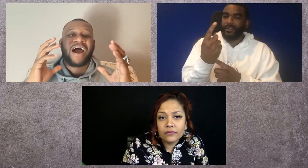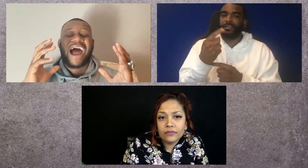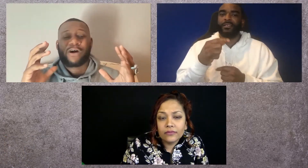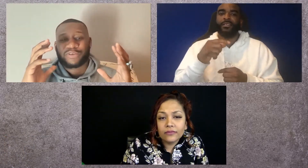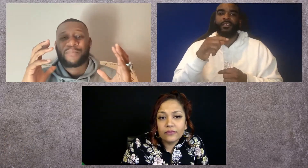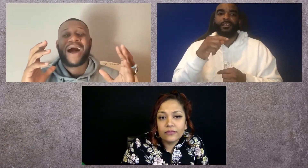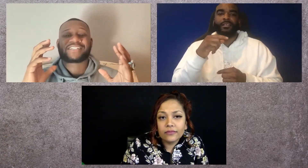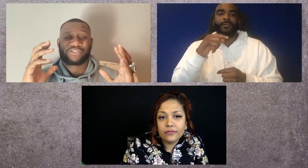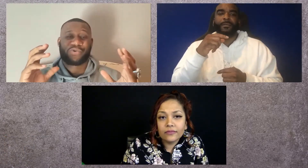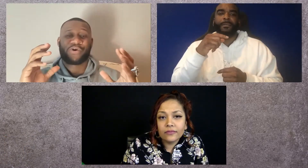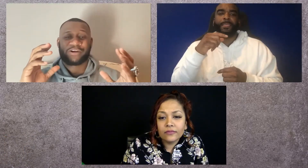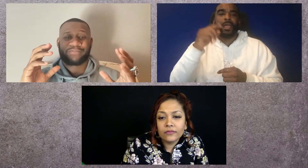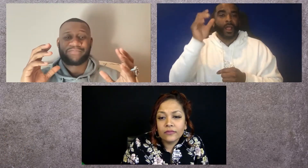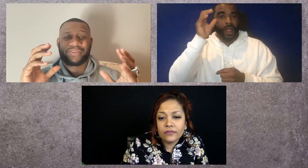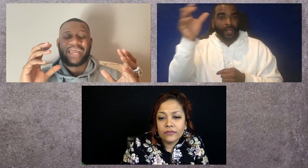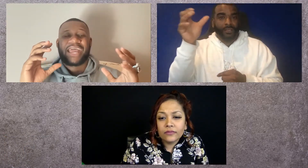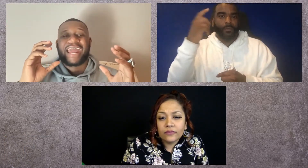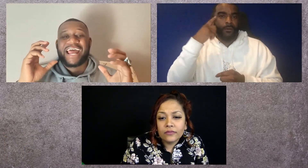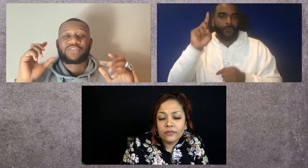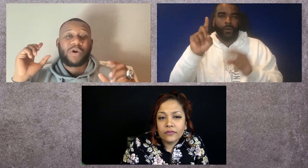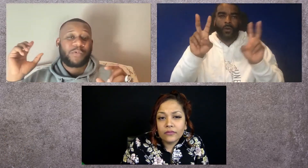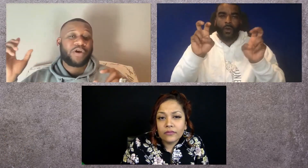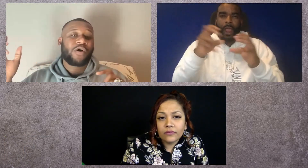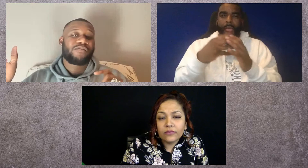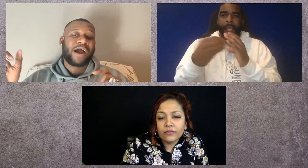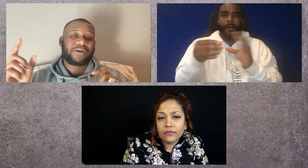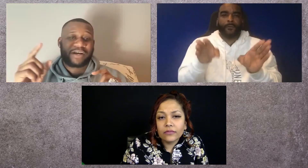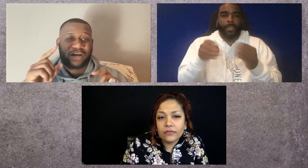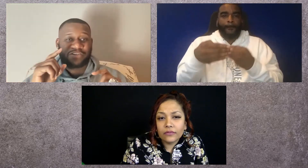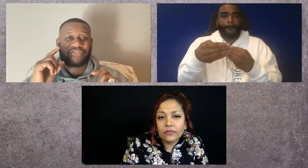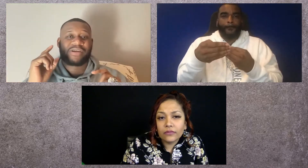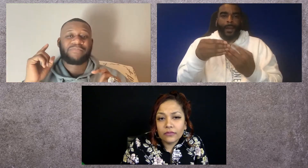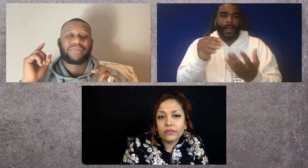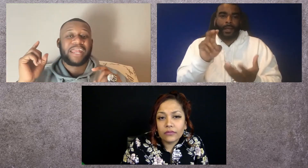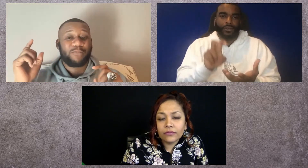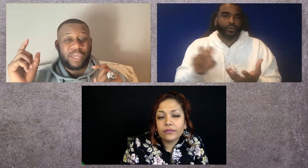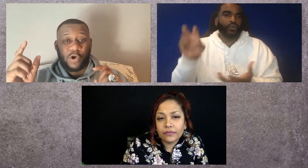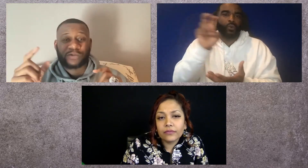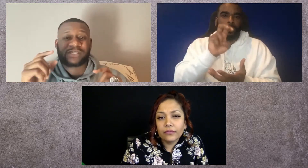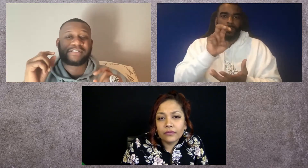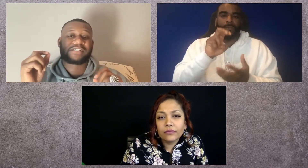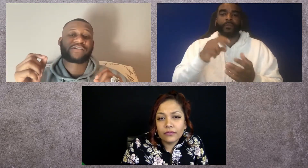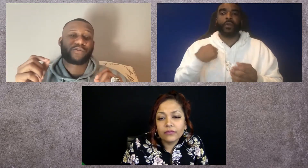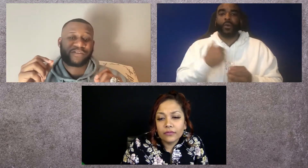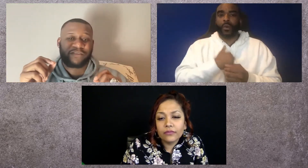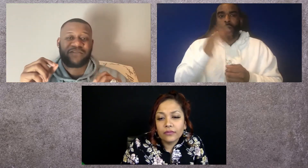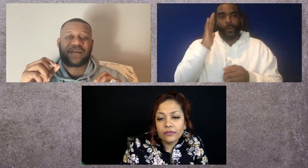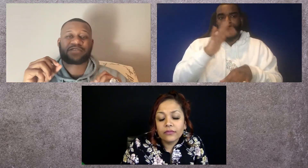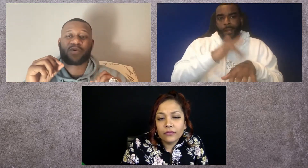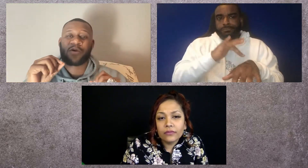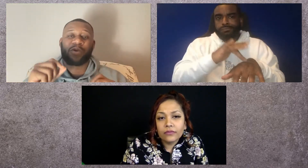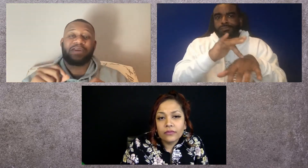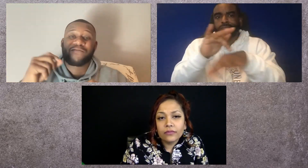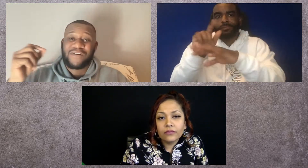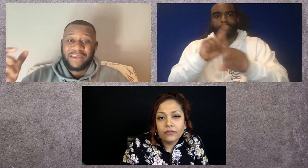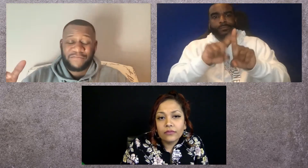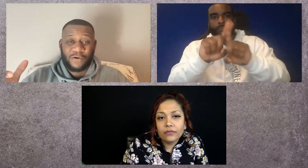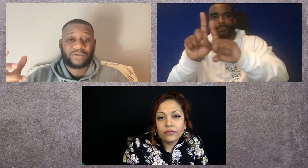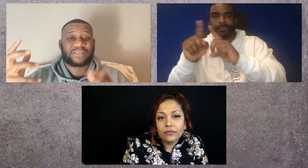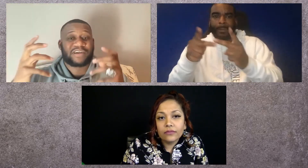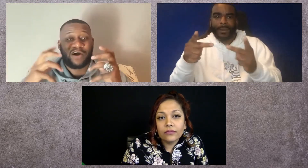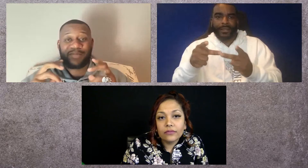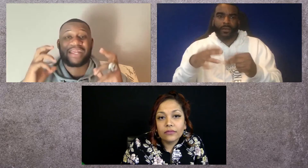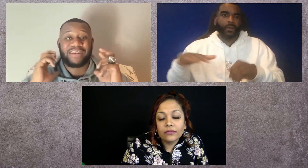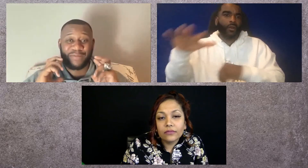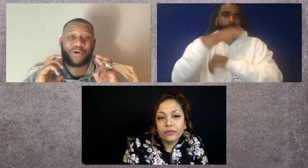concept of our Out the Box tour. And that's where we go around the country and we host these exclusive events where we invite